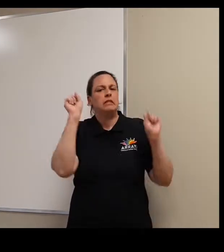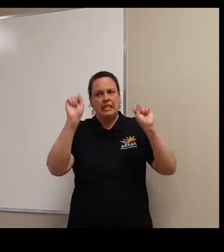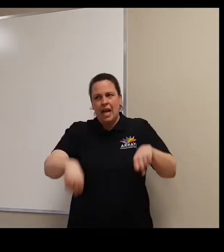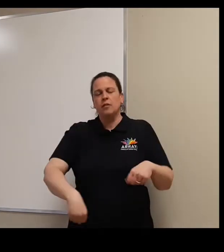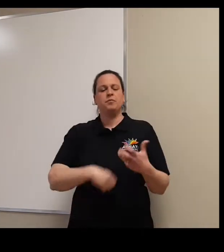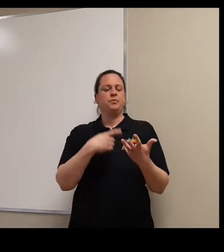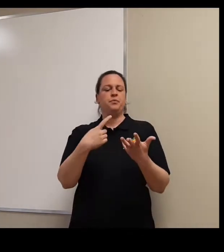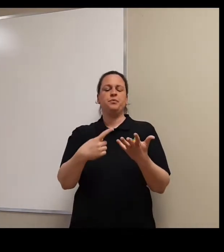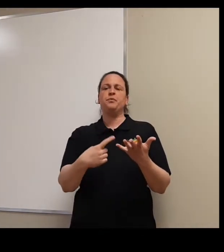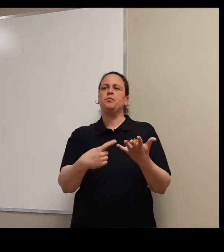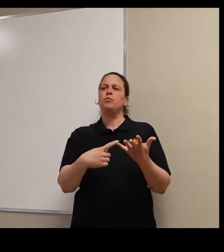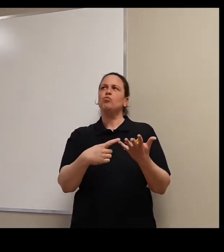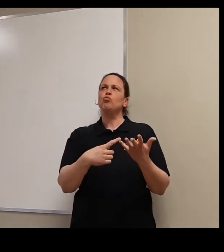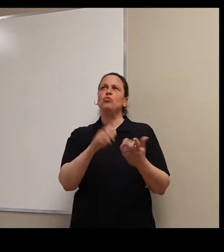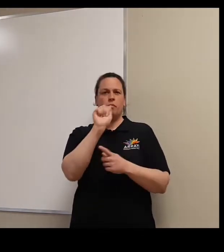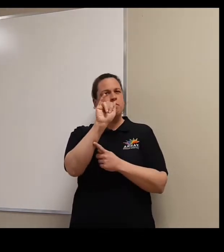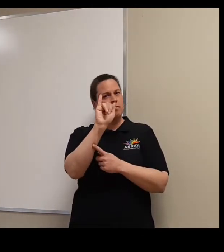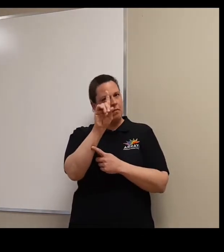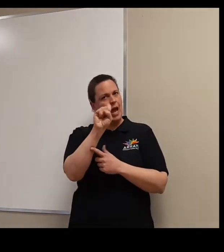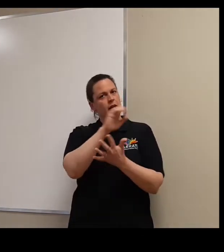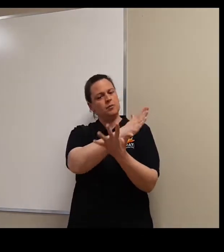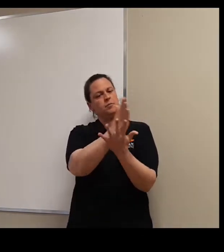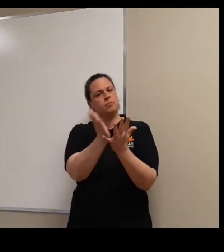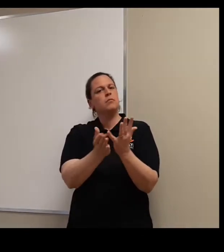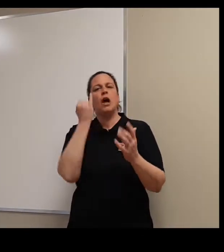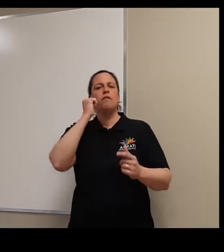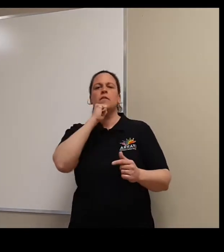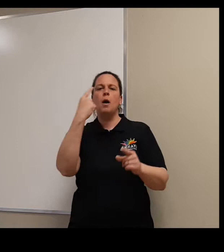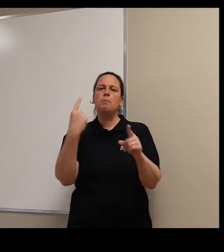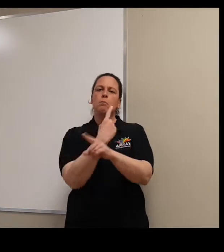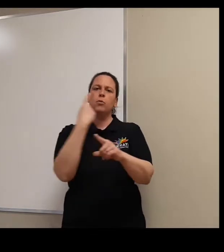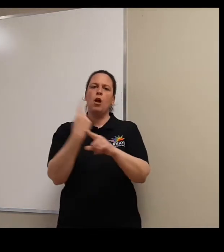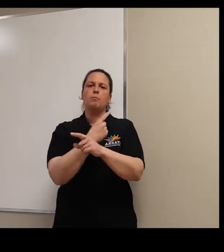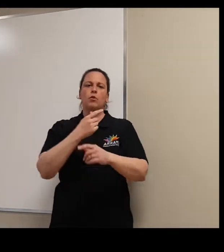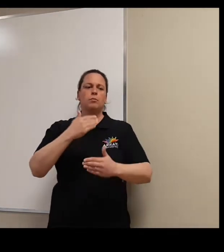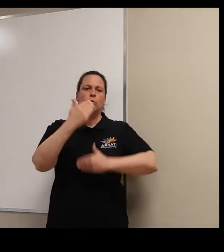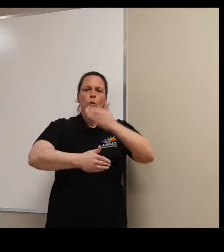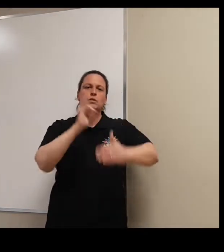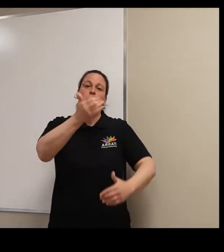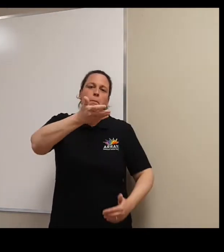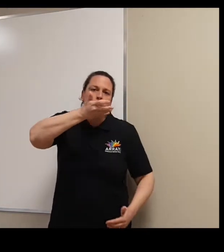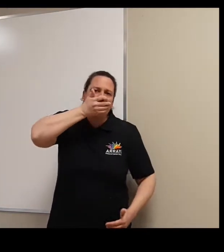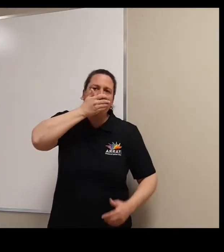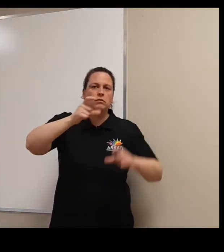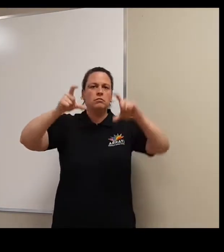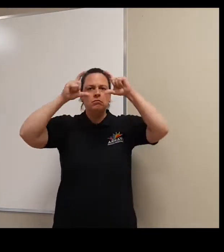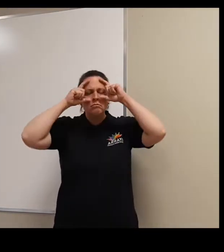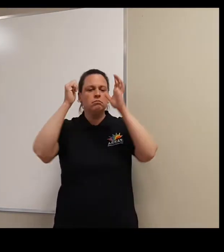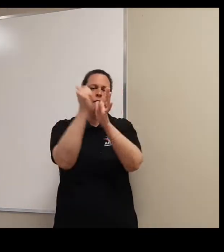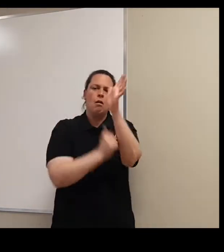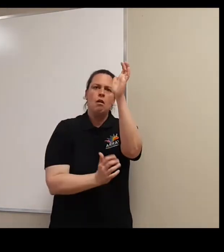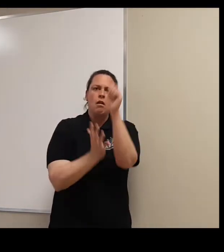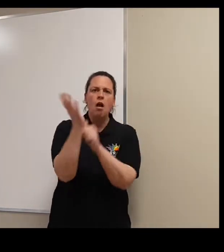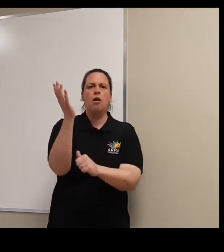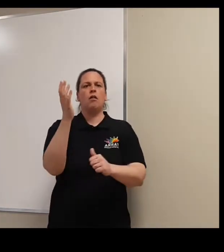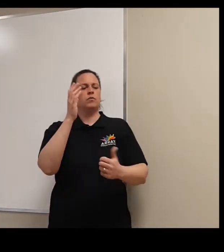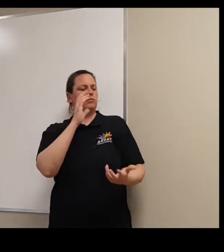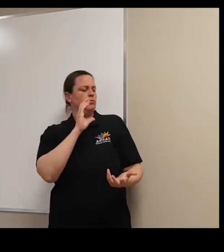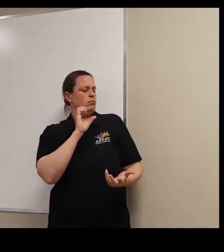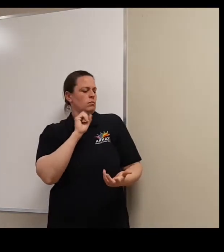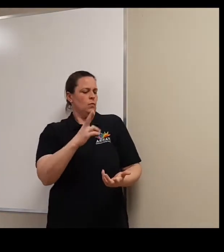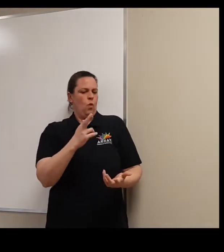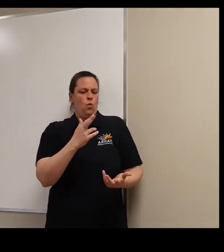handle any of these without using gloves, possibly goggles, gowns, and masks, you could be at risk of getting sick from